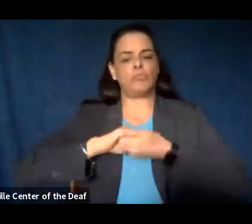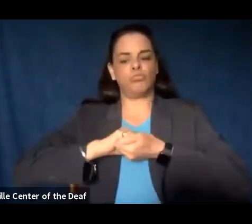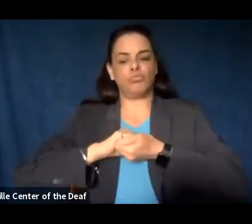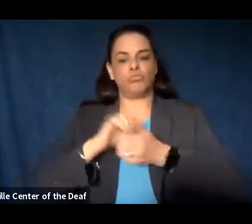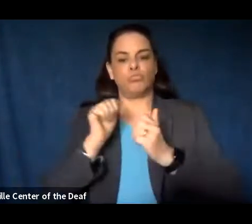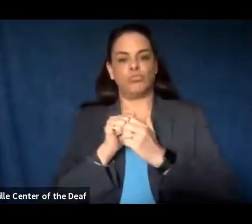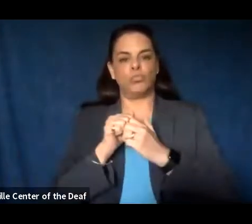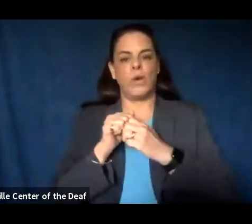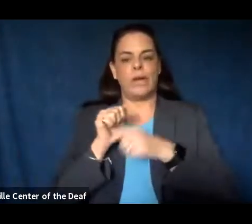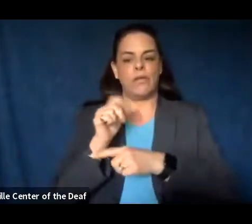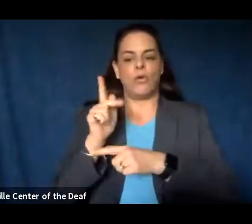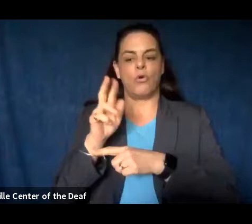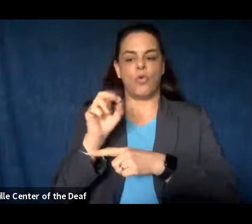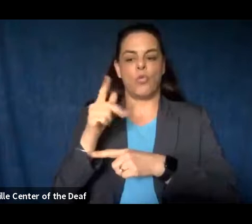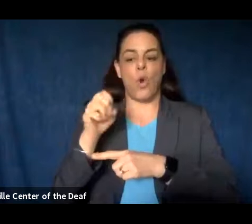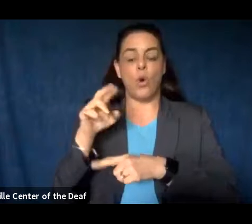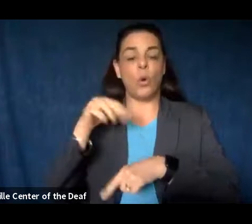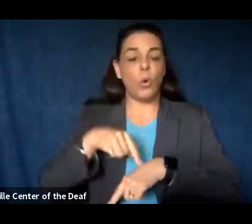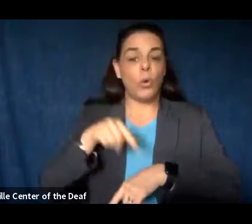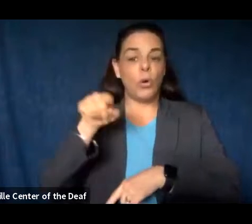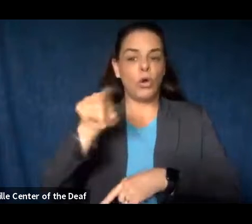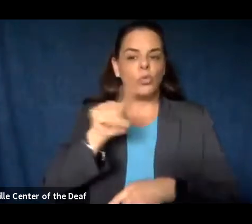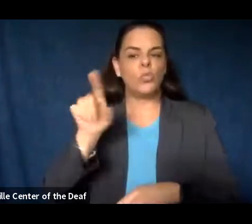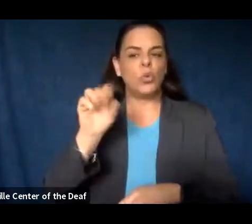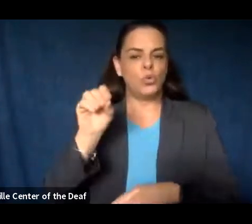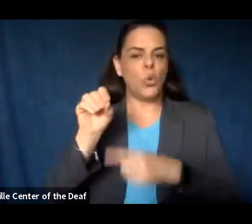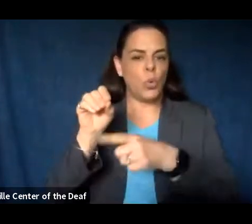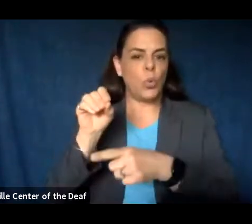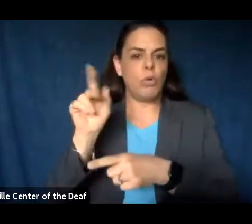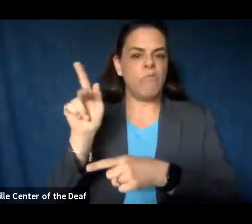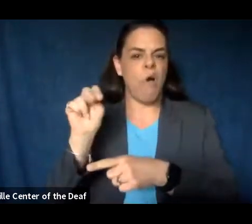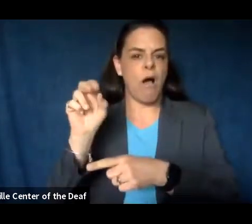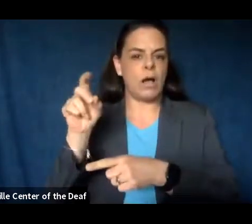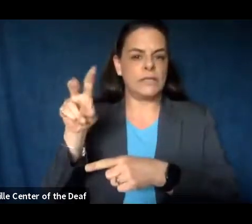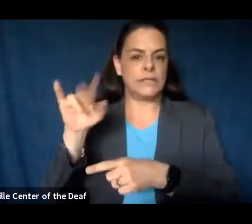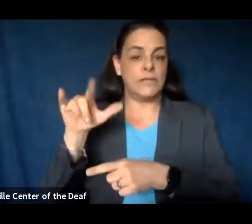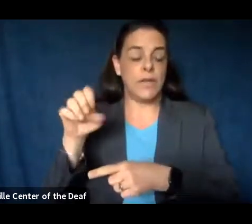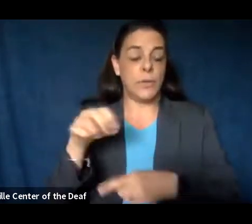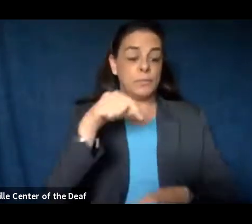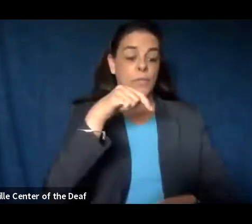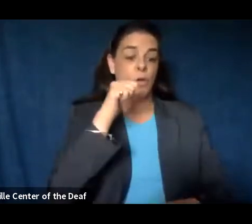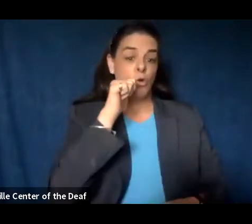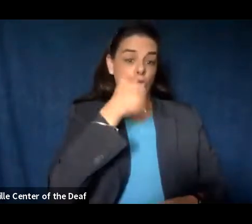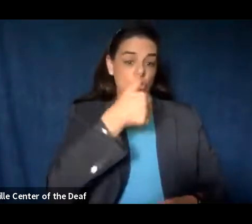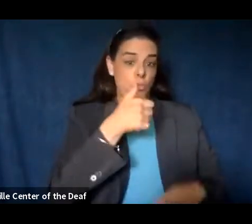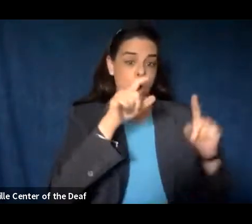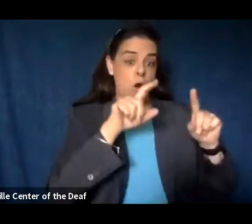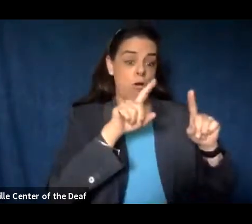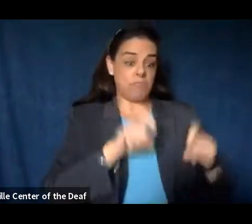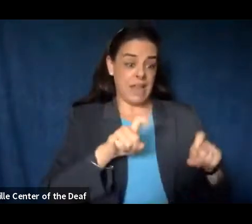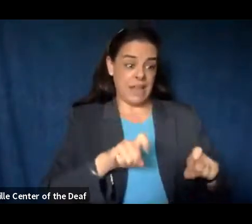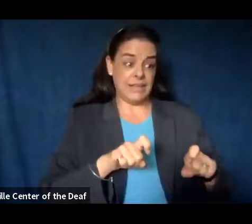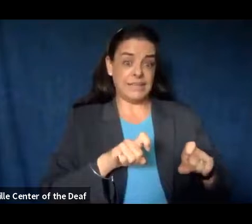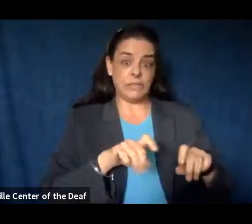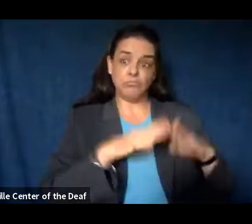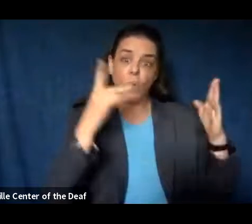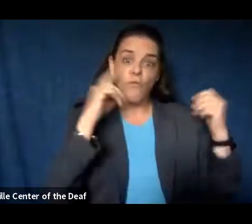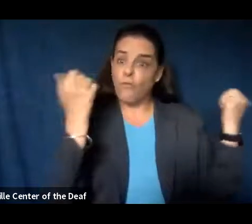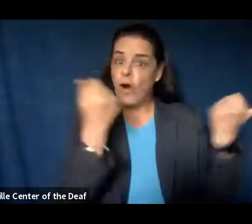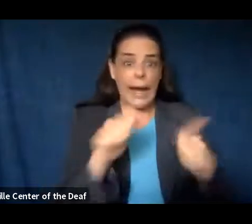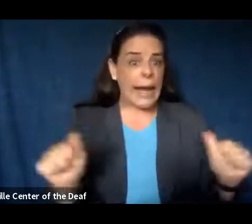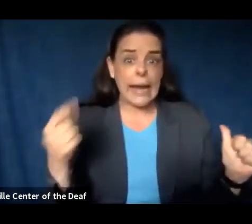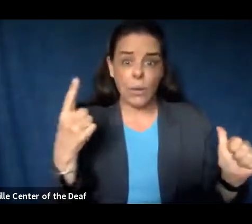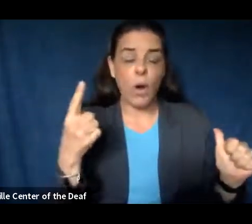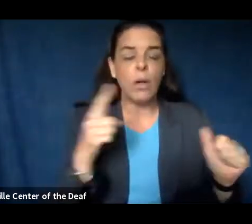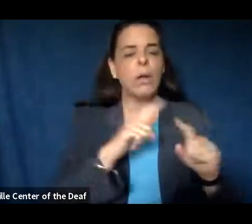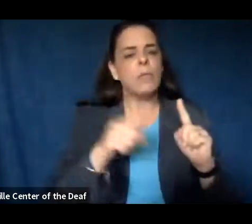Zoo Knoxville. While testing this Saturday is open to all, we encourage those who are not feeling well and